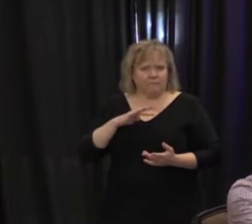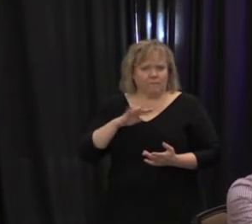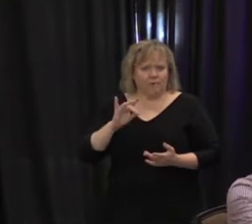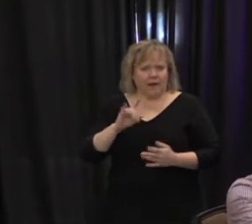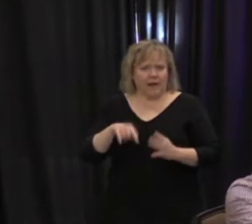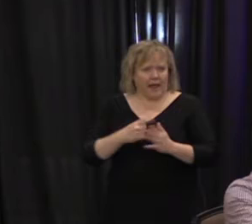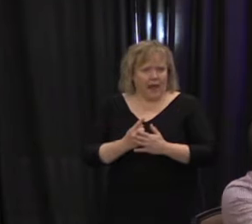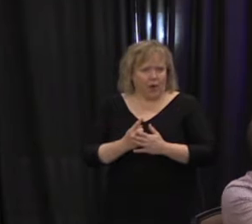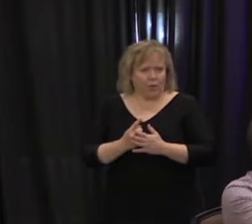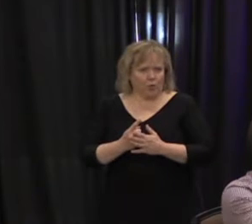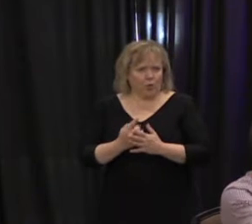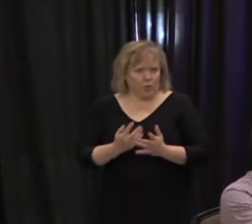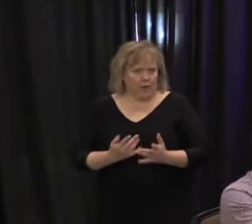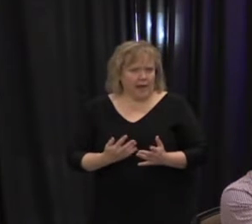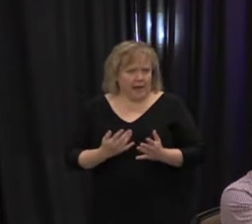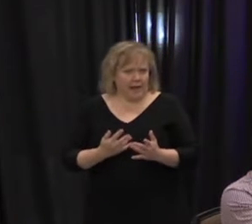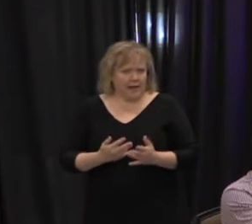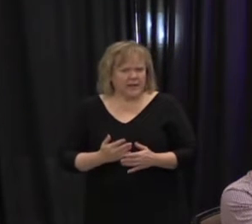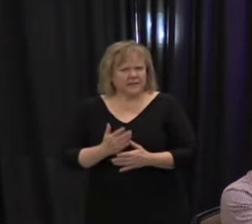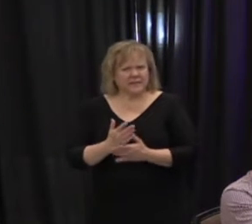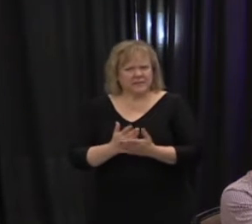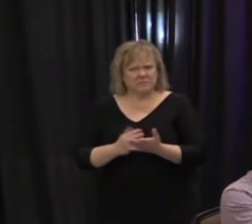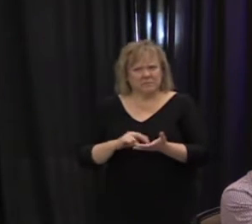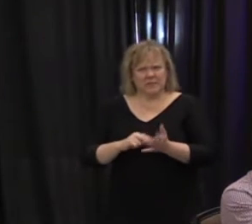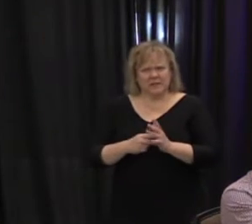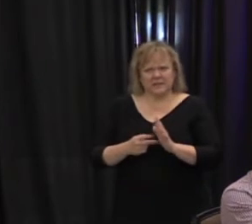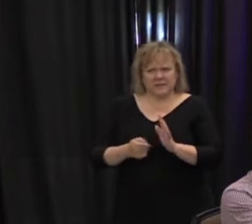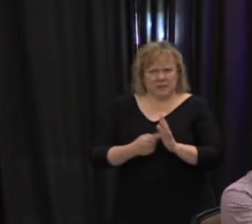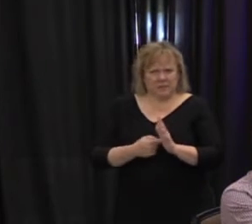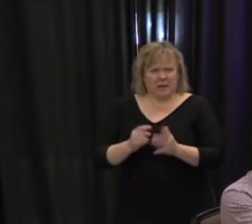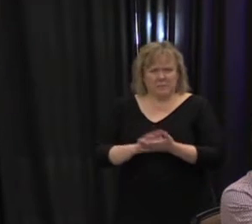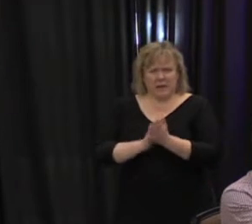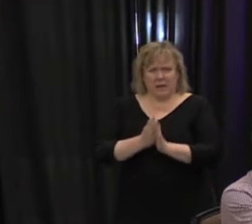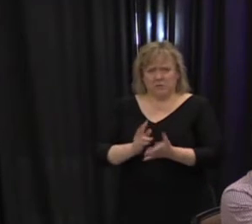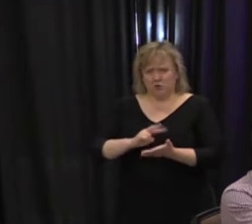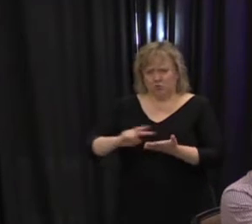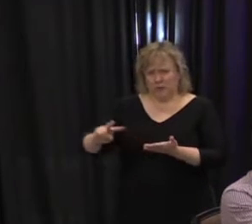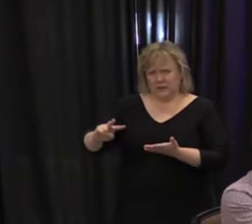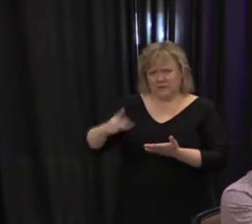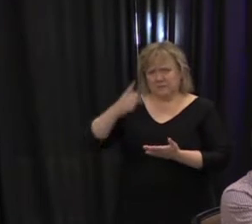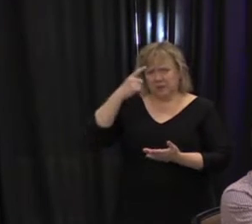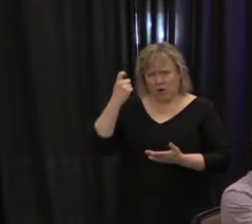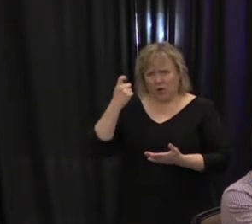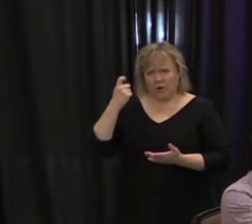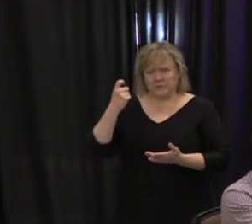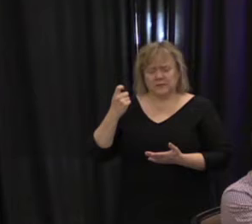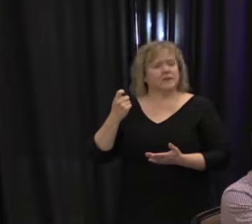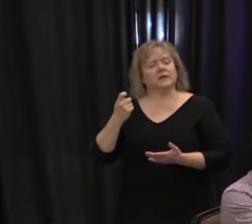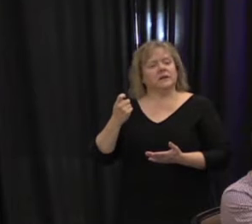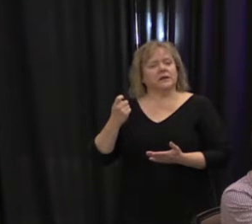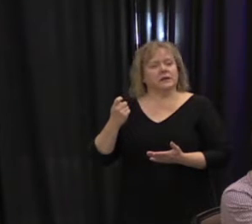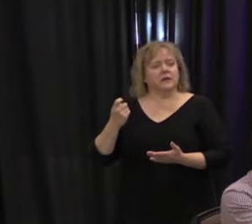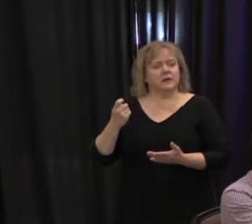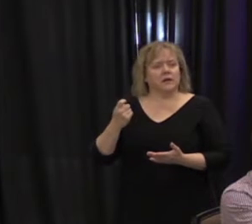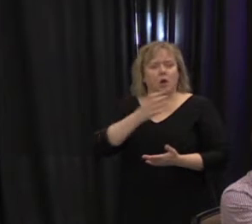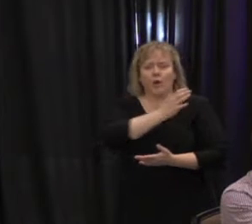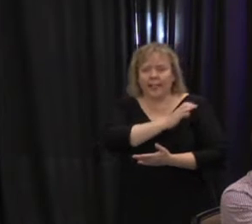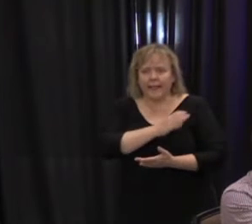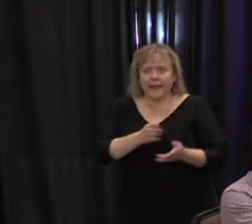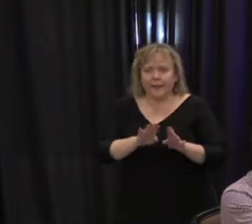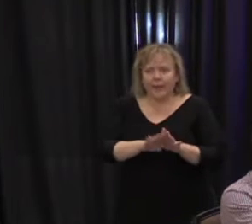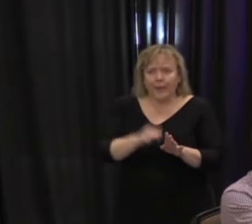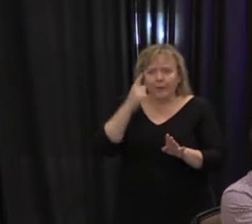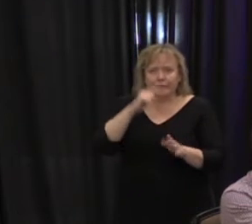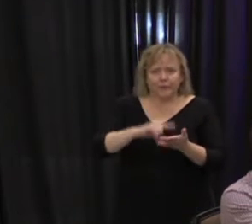48-hour waiting period. In some instances, that ends up turning into a 2-week waiting period based on the clinic availability